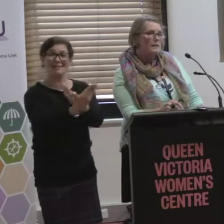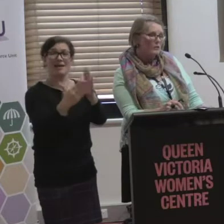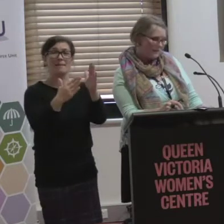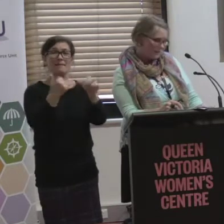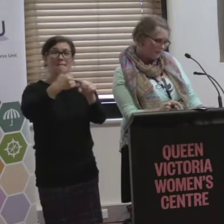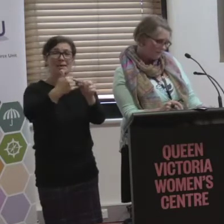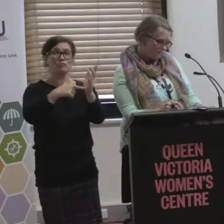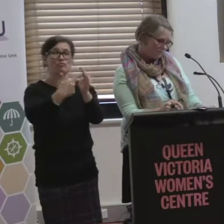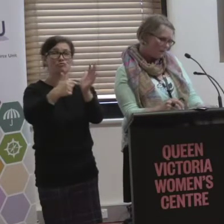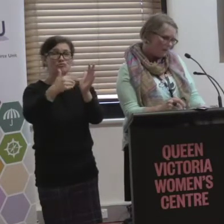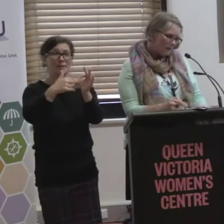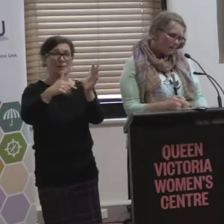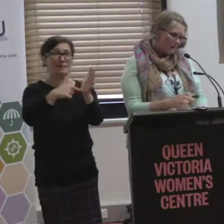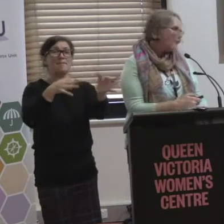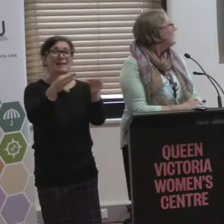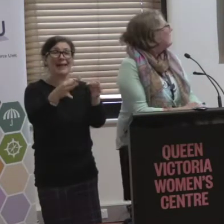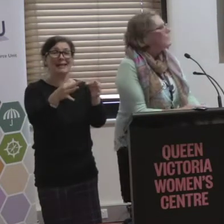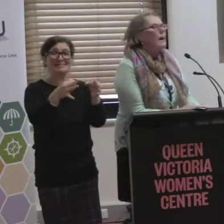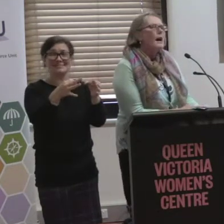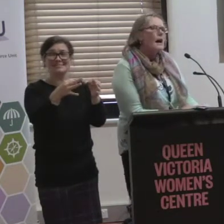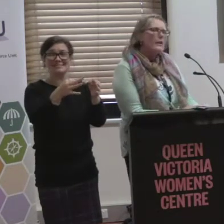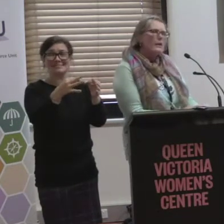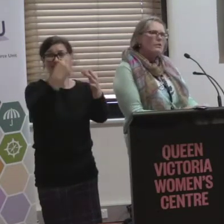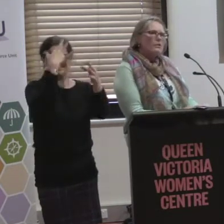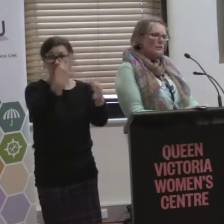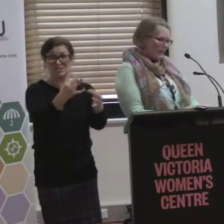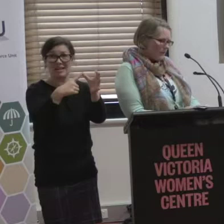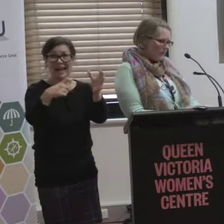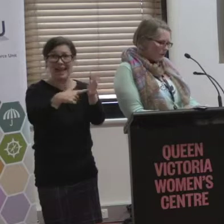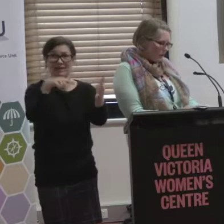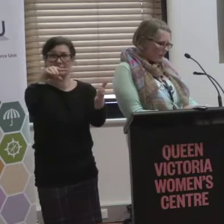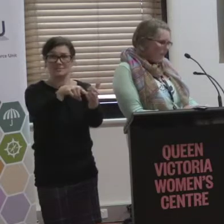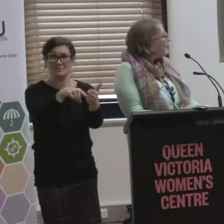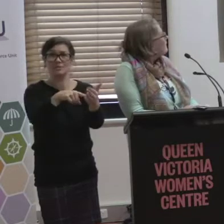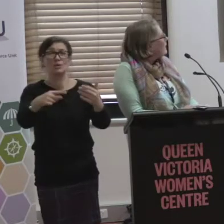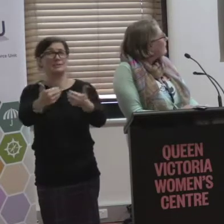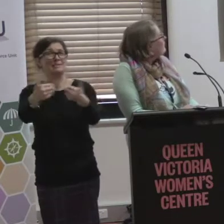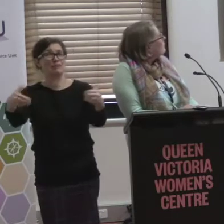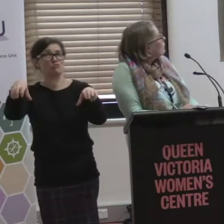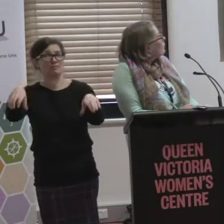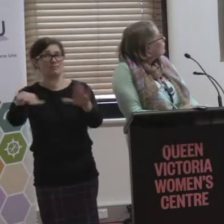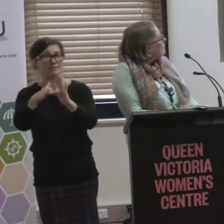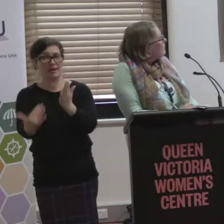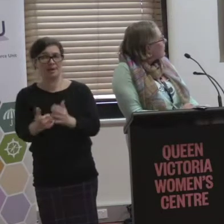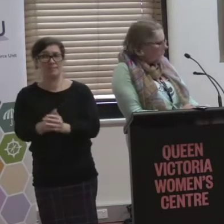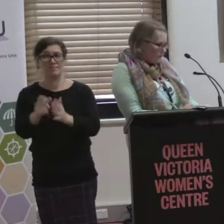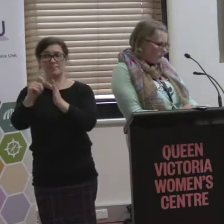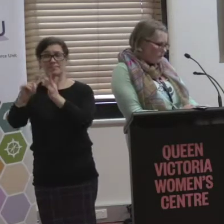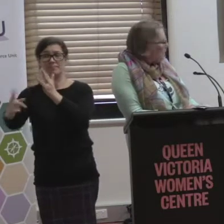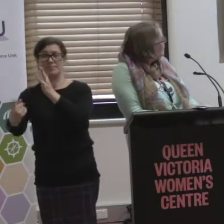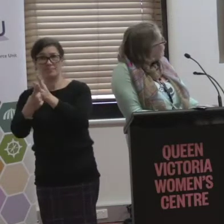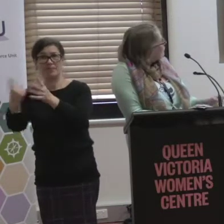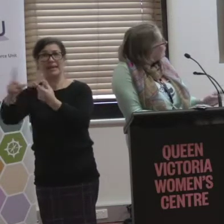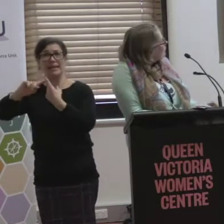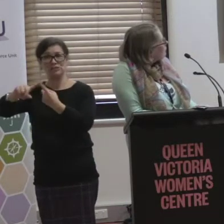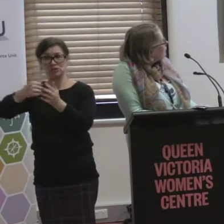and Decisions Act. Now, other than enduring powers of attorney, there's non-enduring powers of